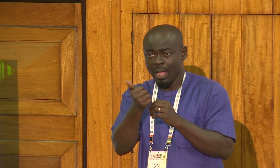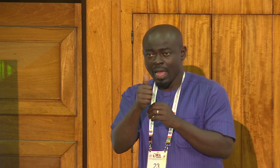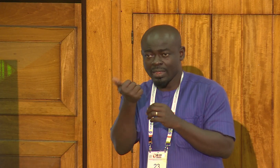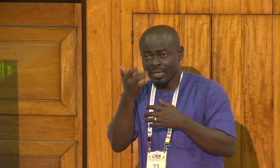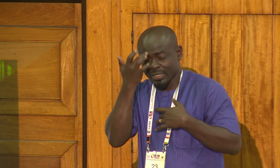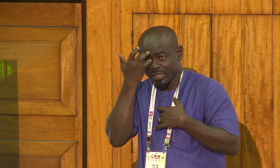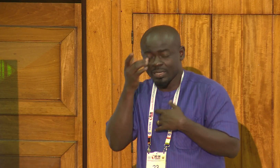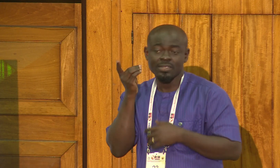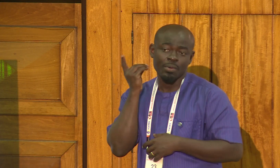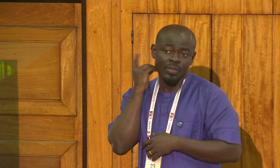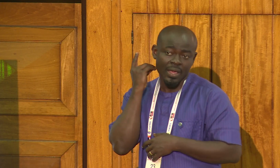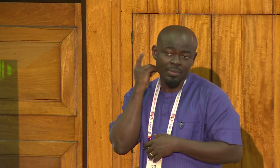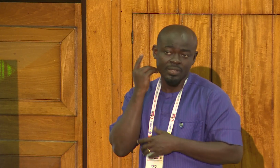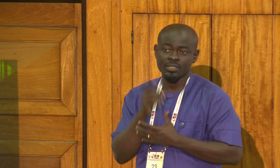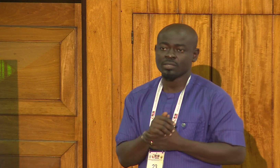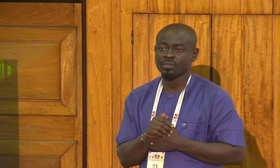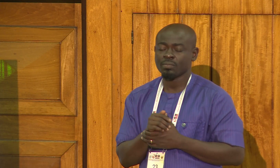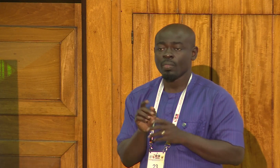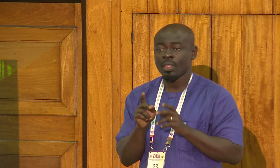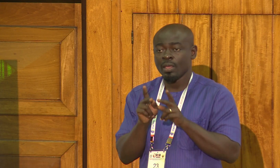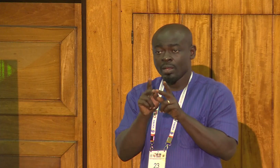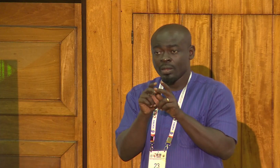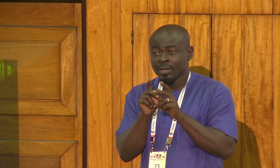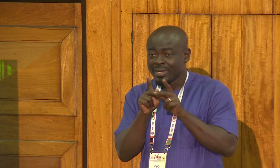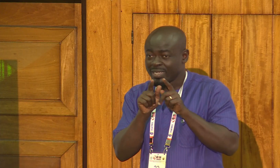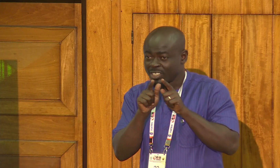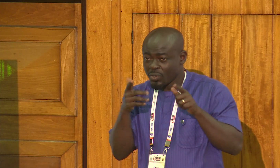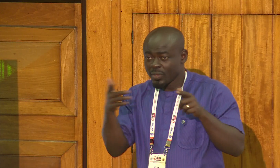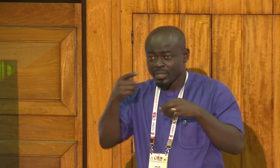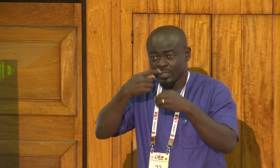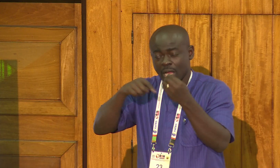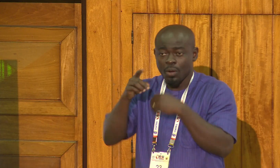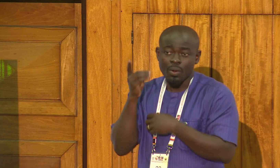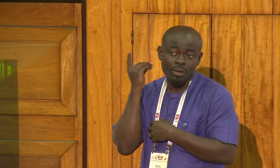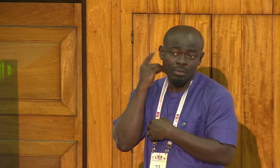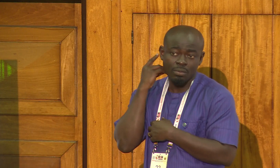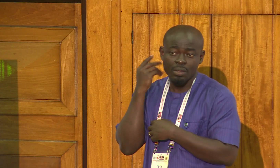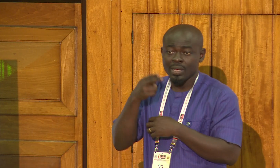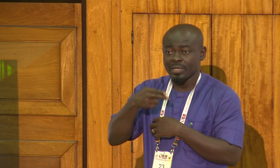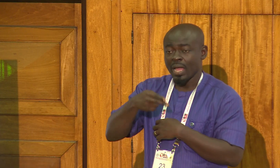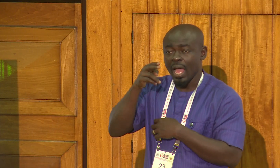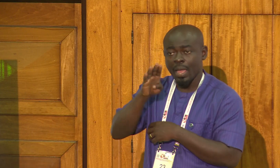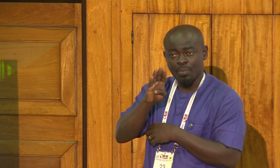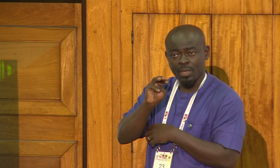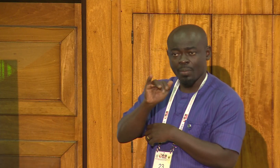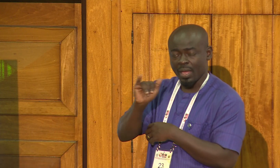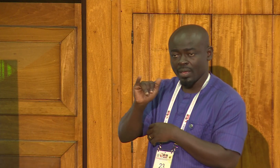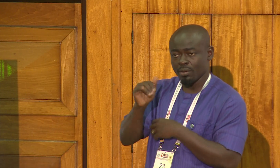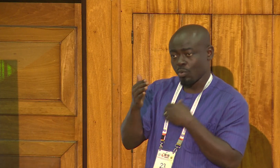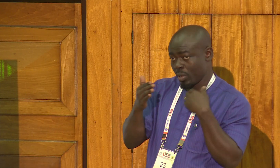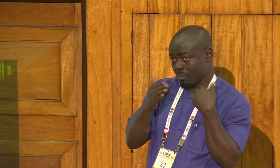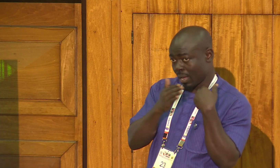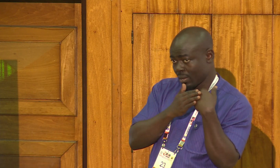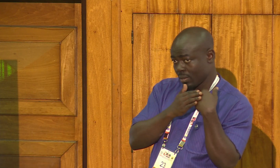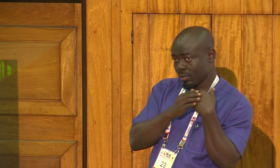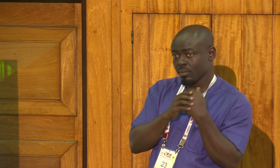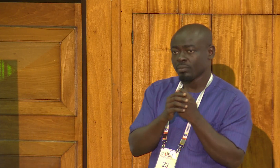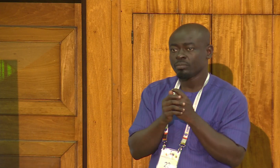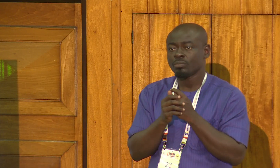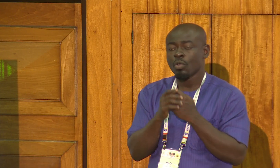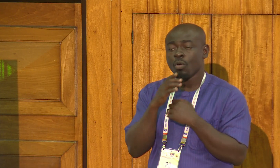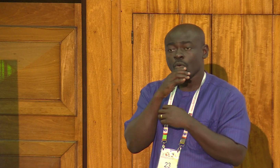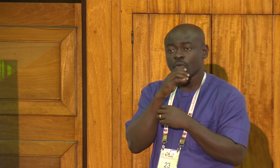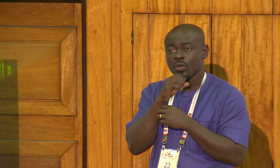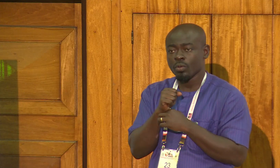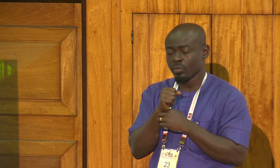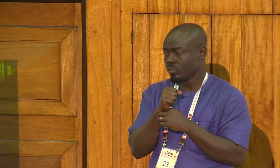diabetes. The general factors of diabetes are higher BMI, going back, older age,